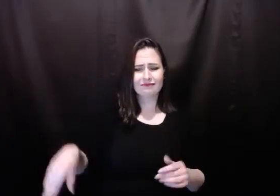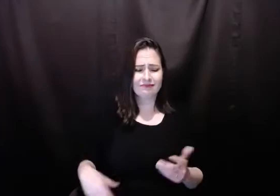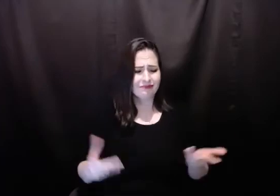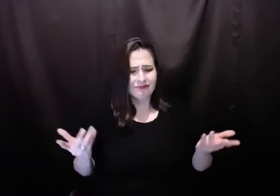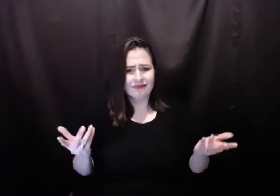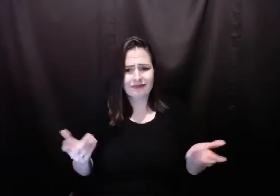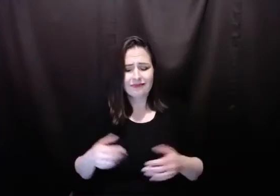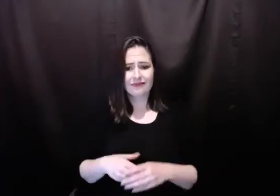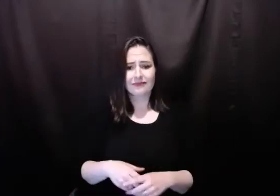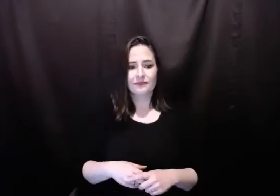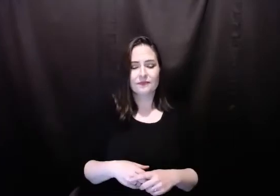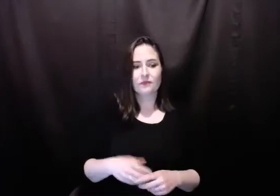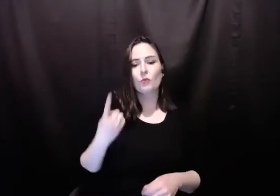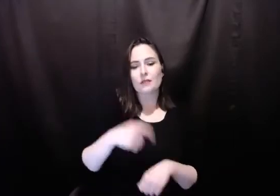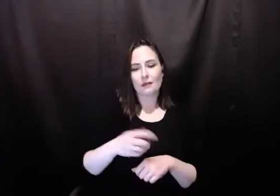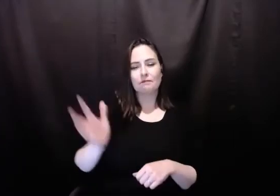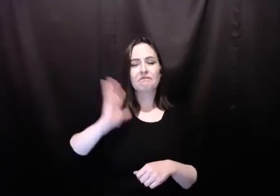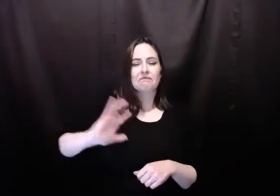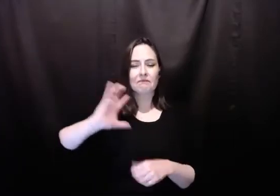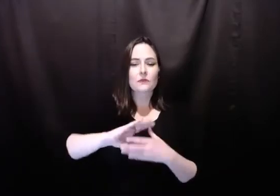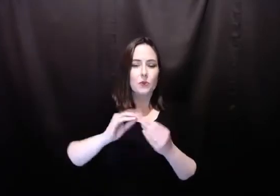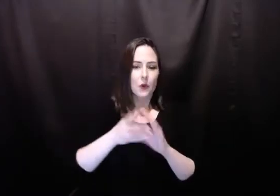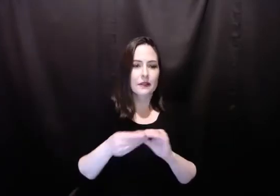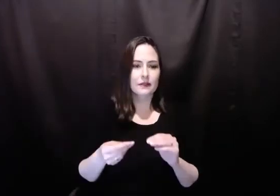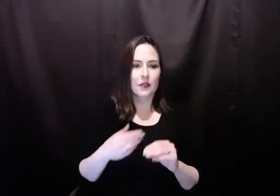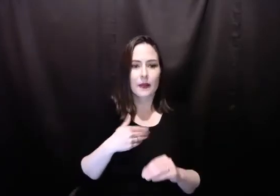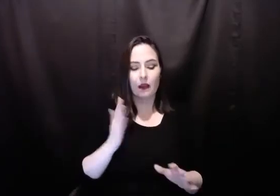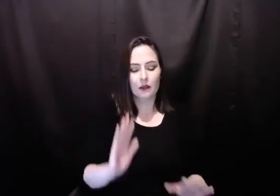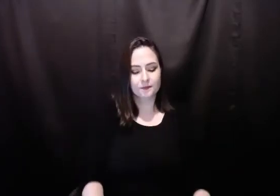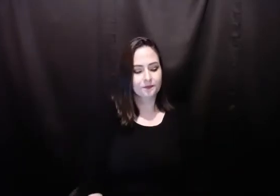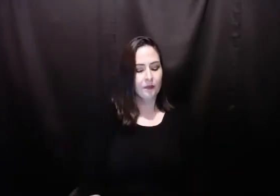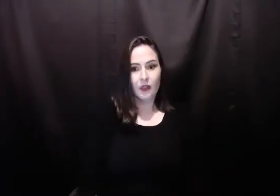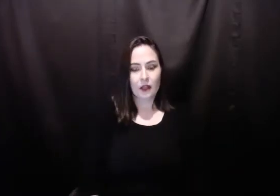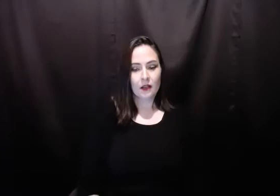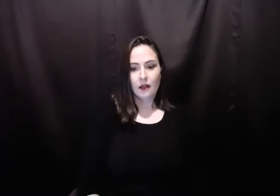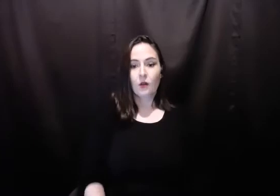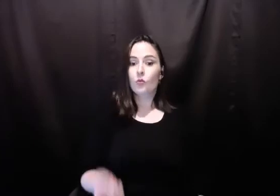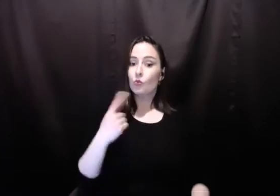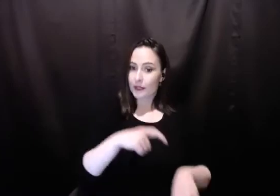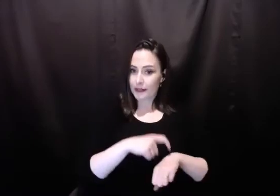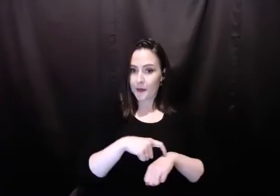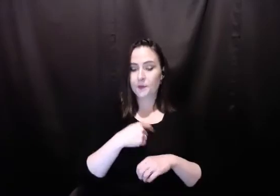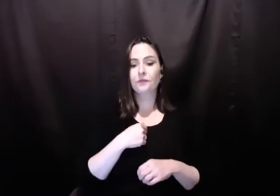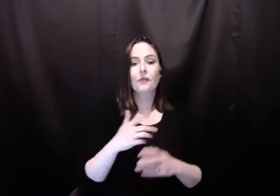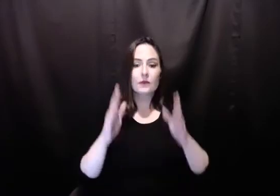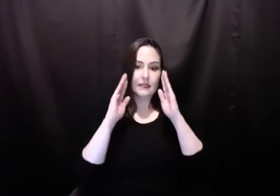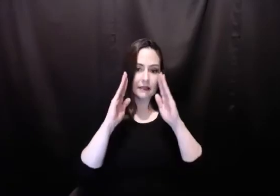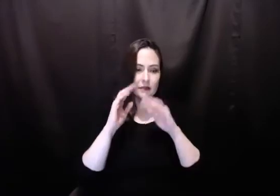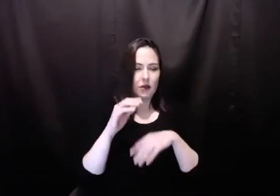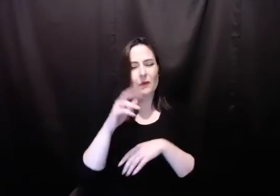I was listening to a radio program, and this was when, I know they've shut them down since, some of them,